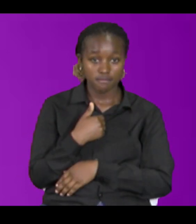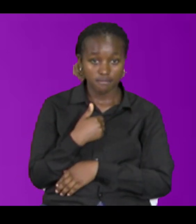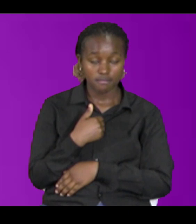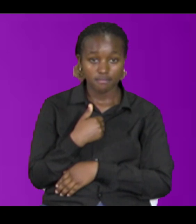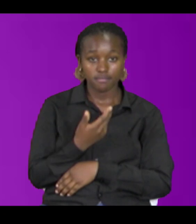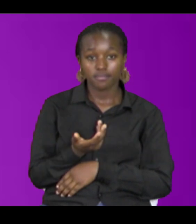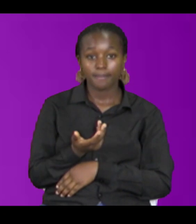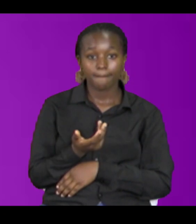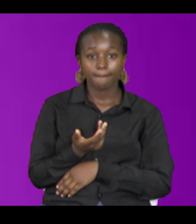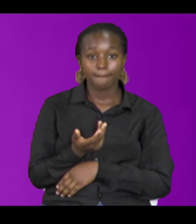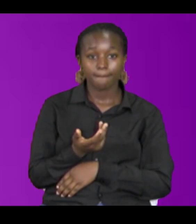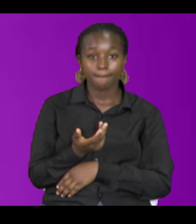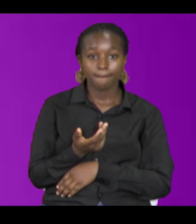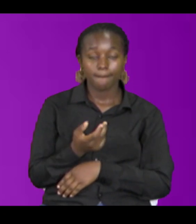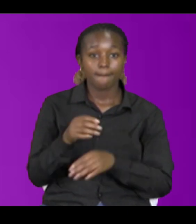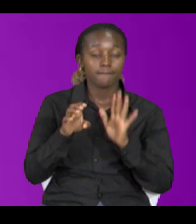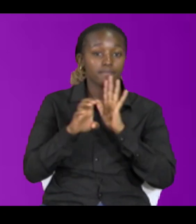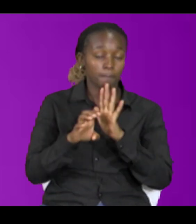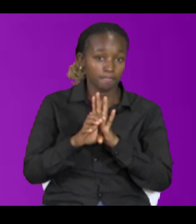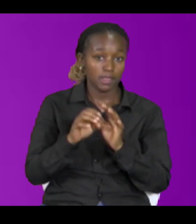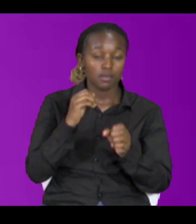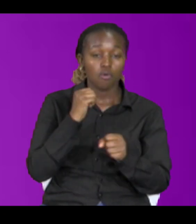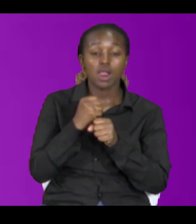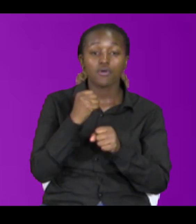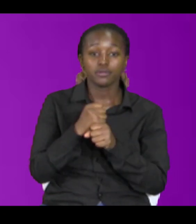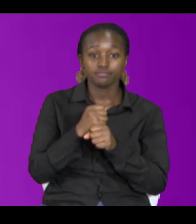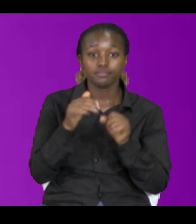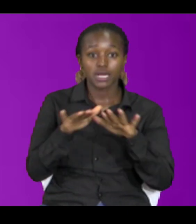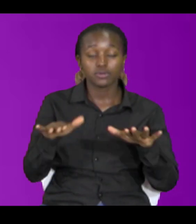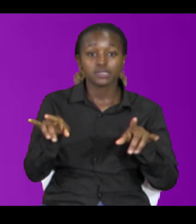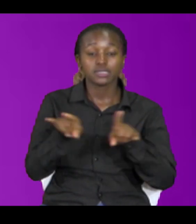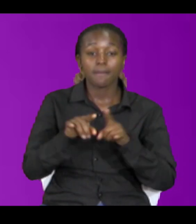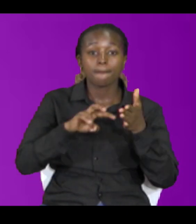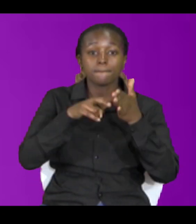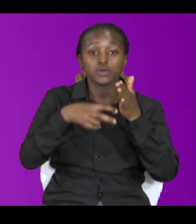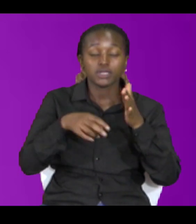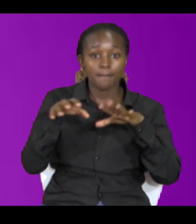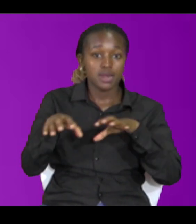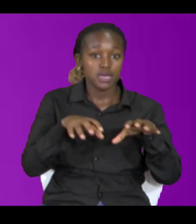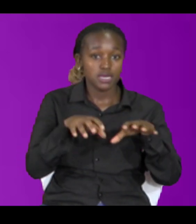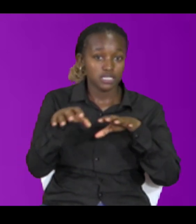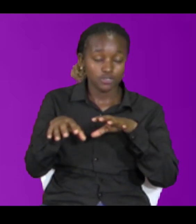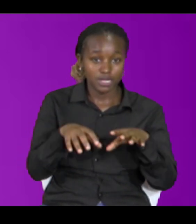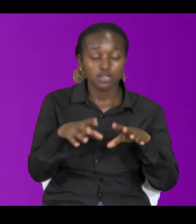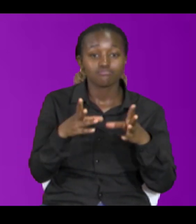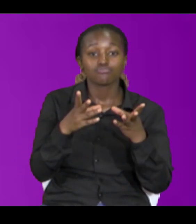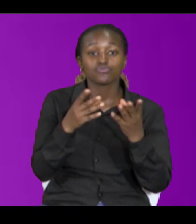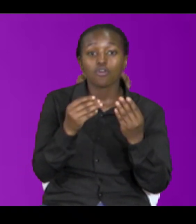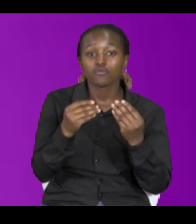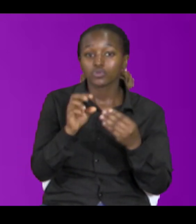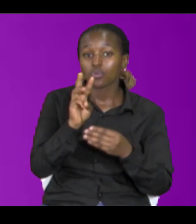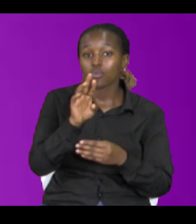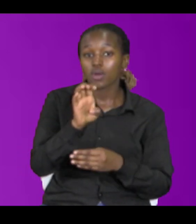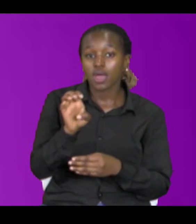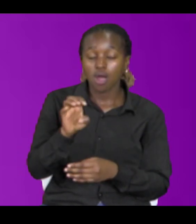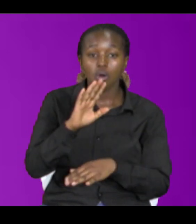like I said, collaborative platforms and project management software, those ones